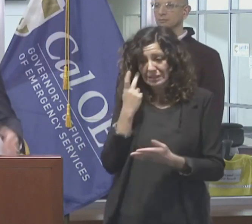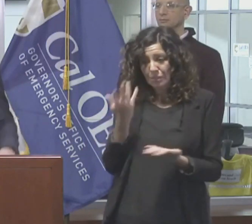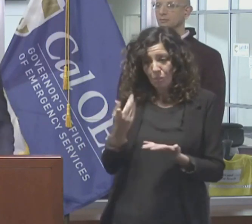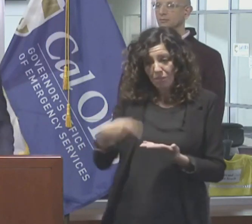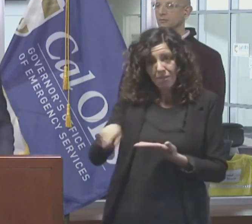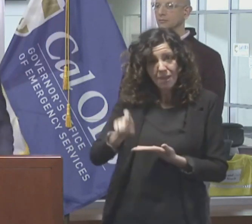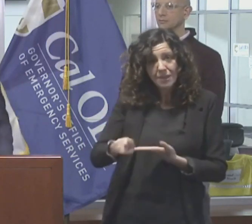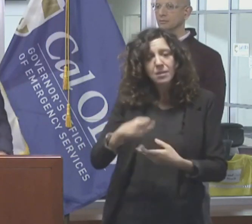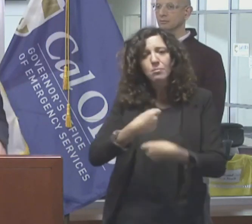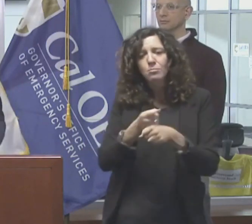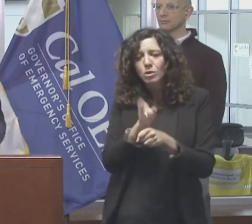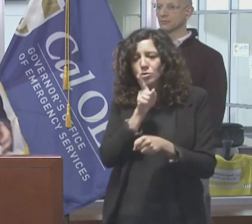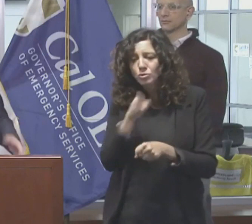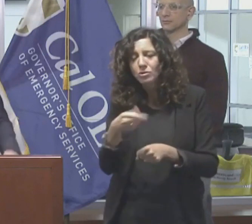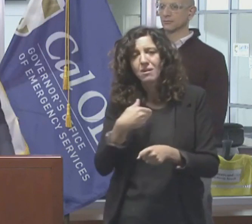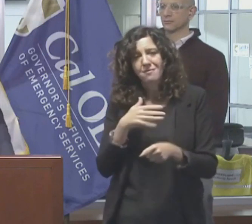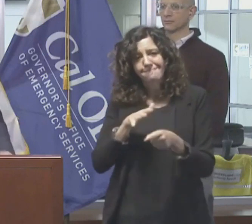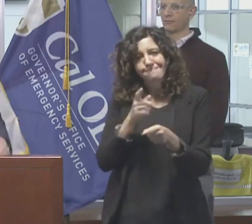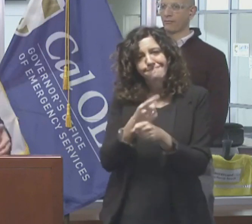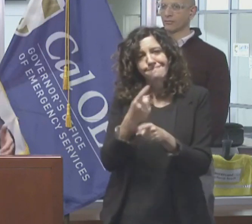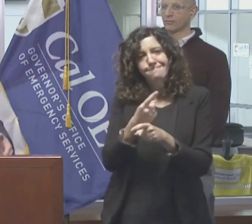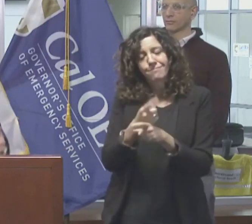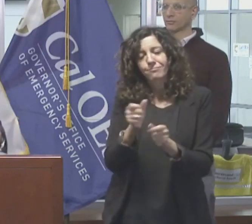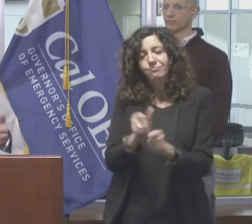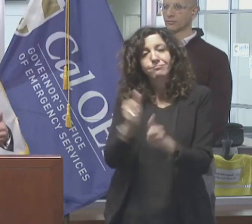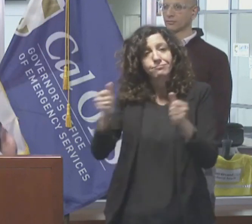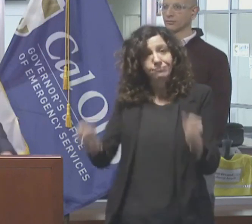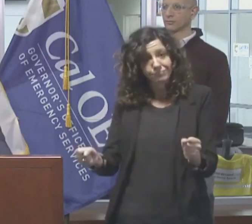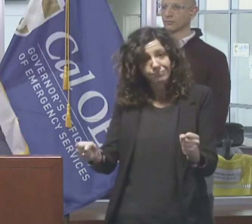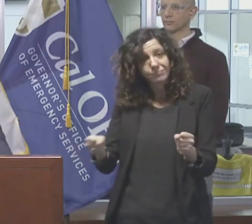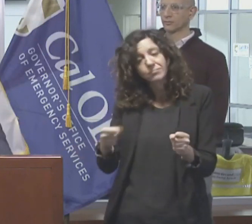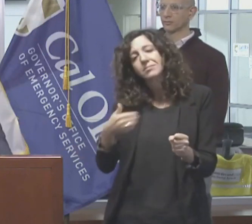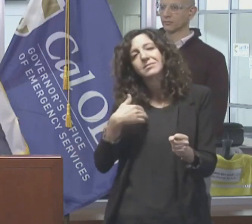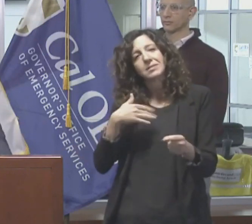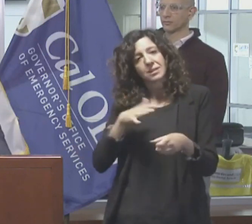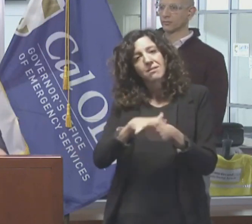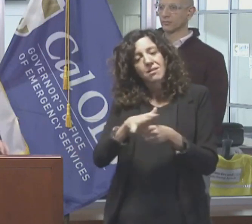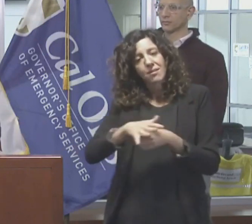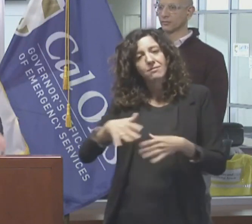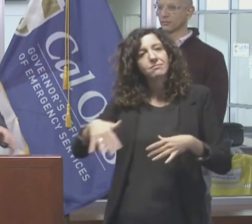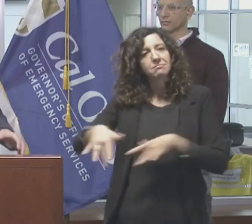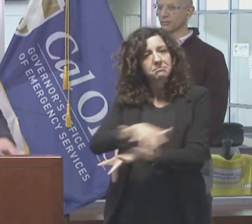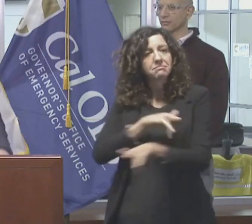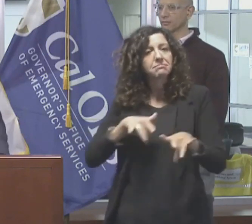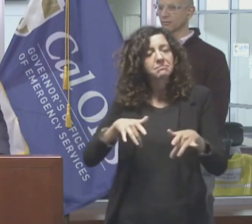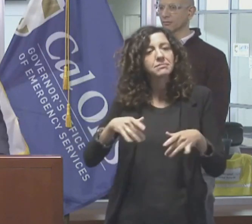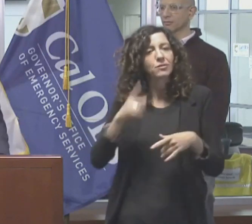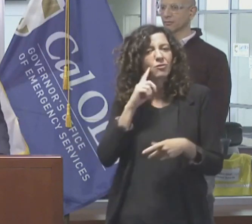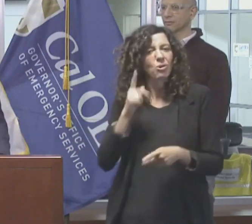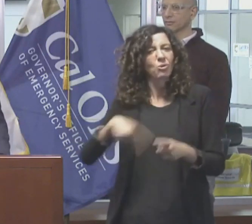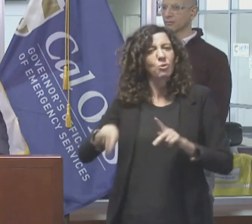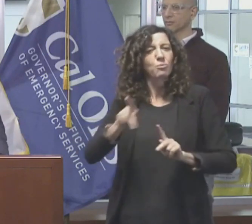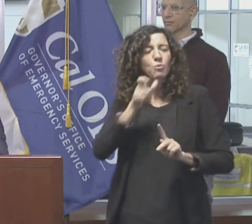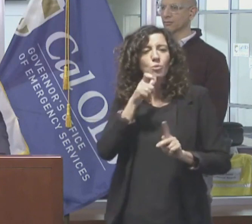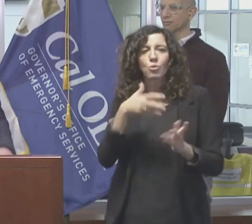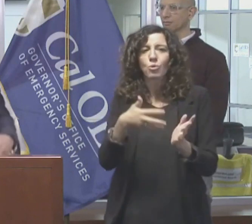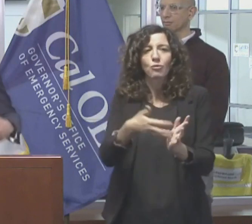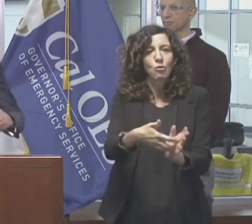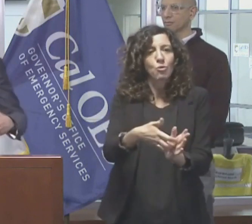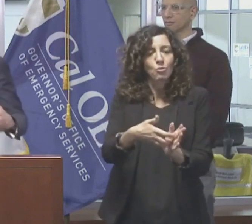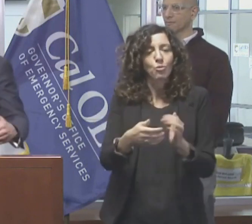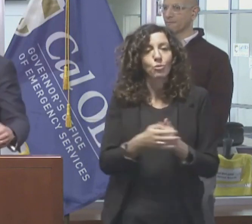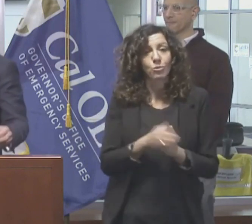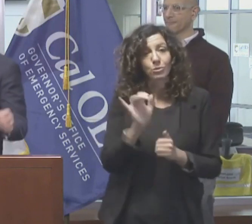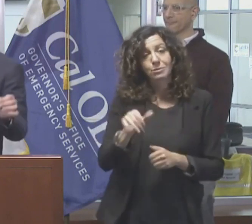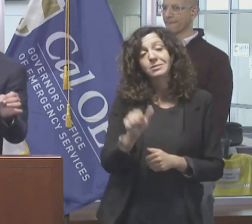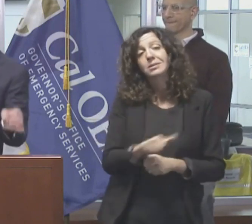distancing and we are appropriately appropriating ourselves as it relates to social mixing for those vulnerable communities as well. So that's